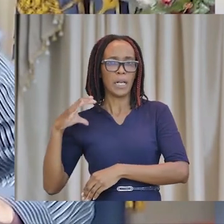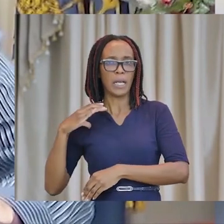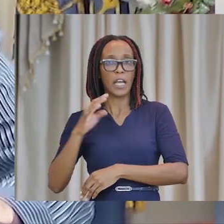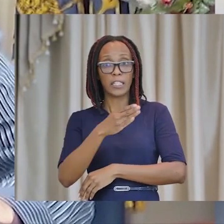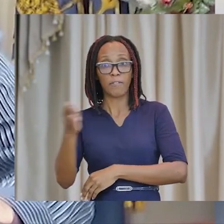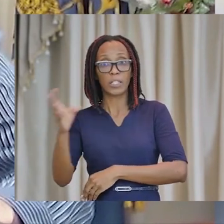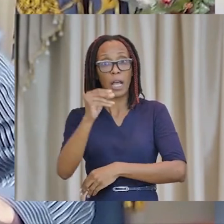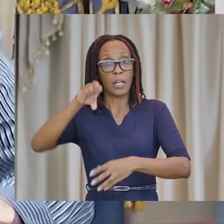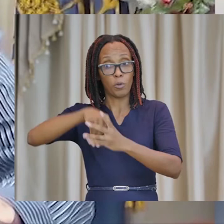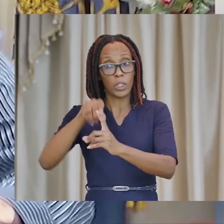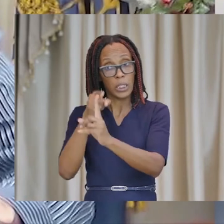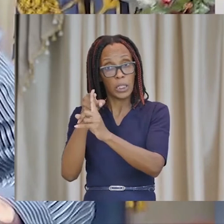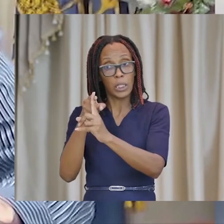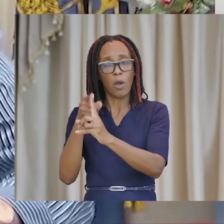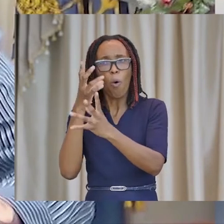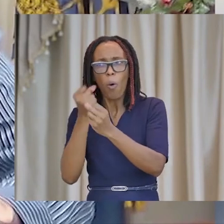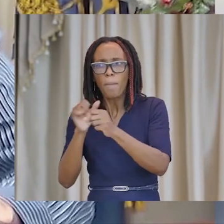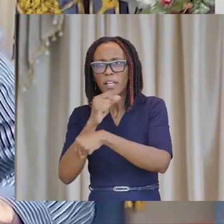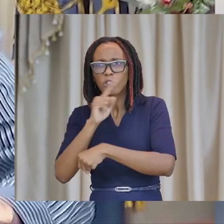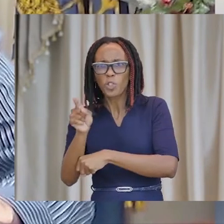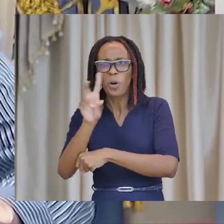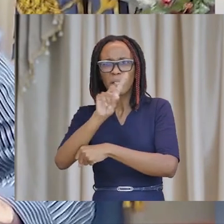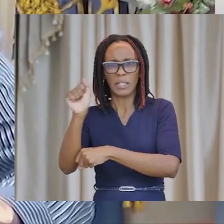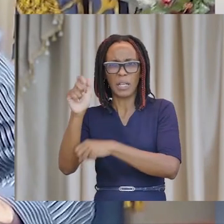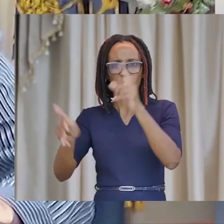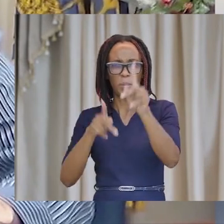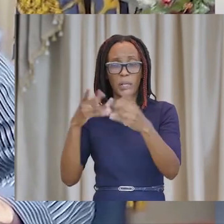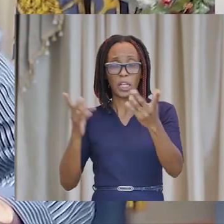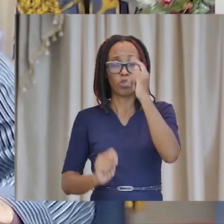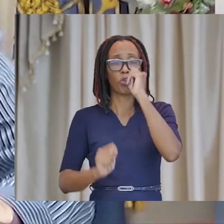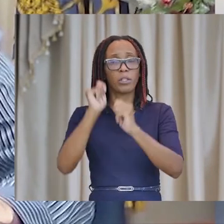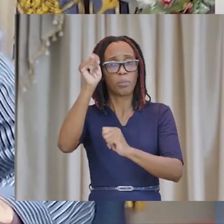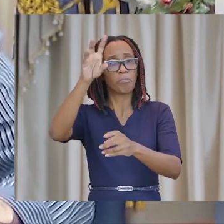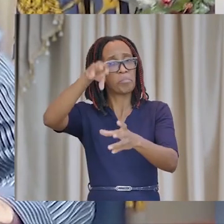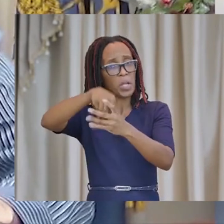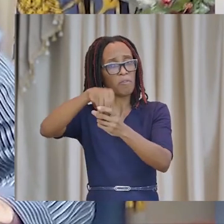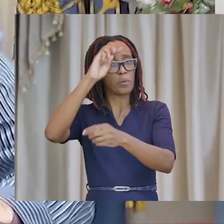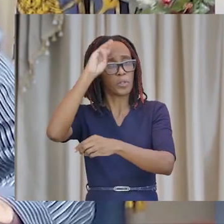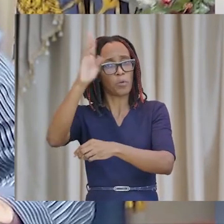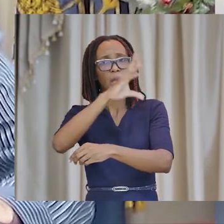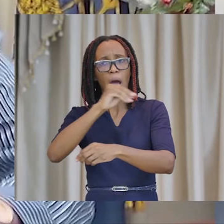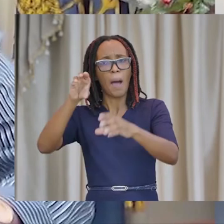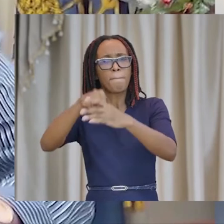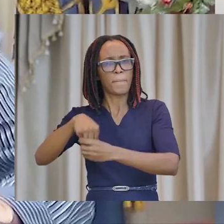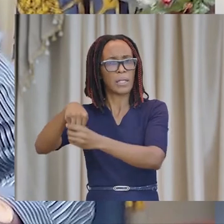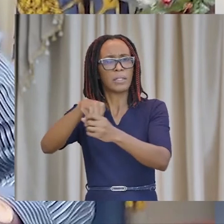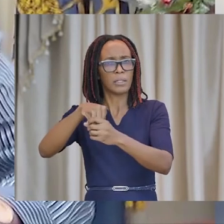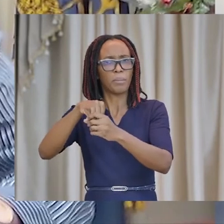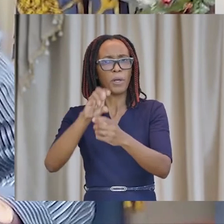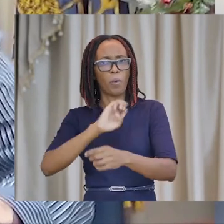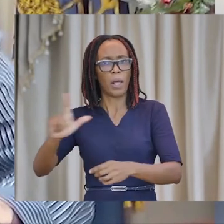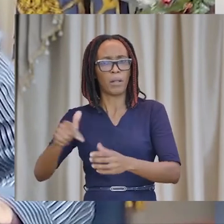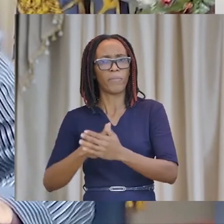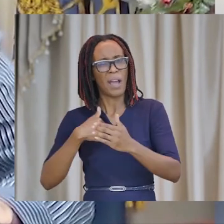working towards ensuring that differently abled members of the national community can participate in the scouting movement.